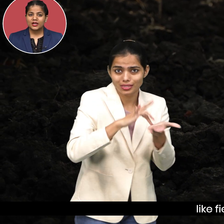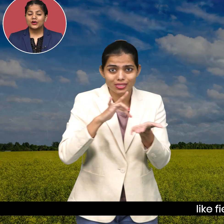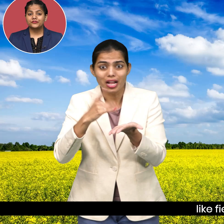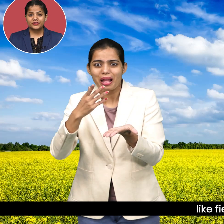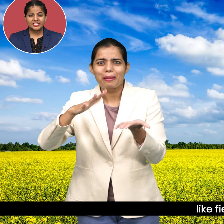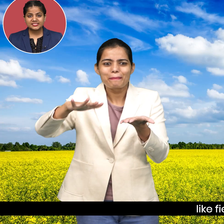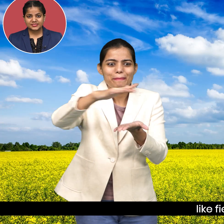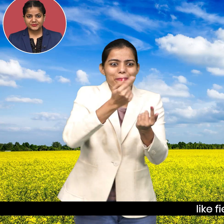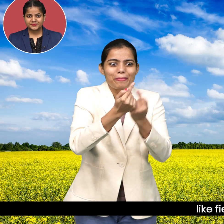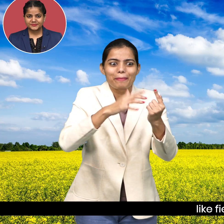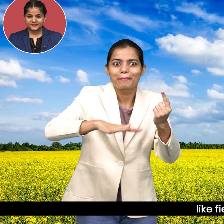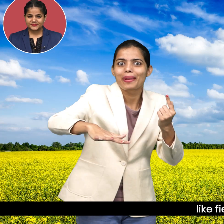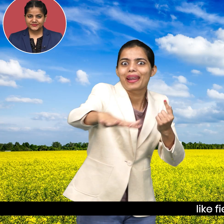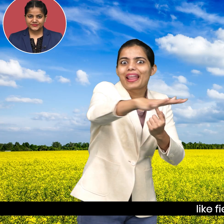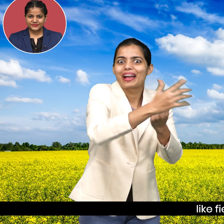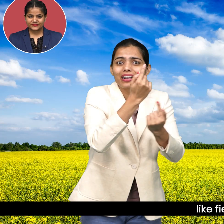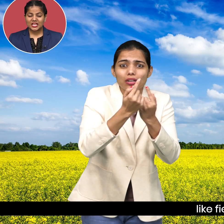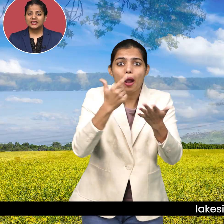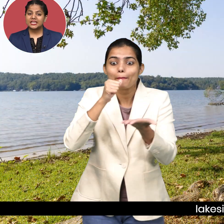like fields,